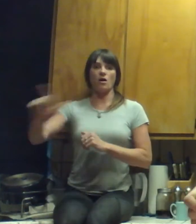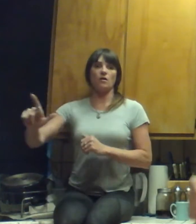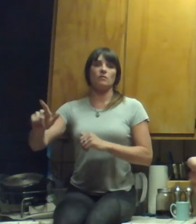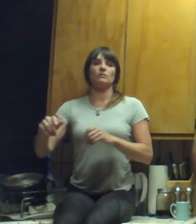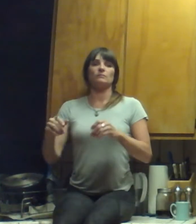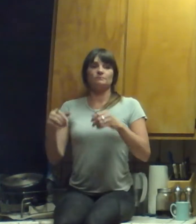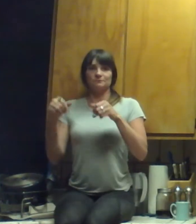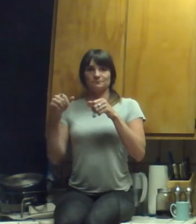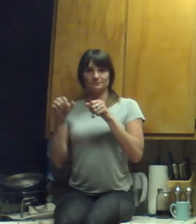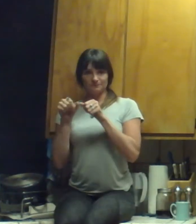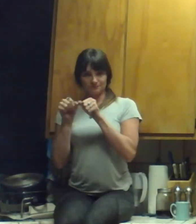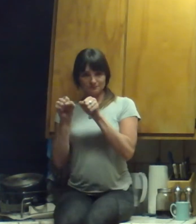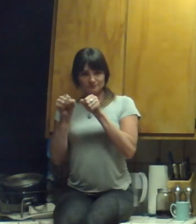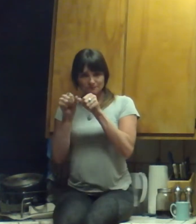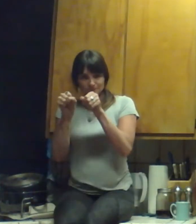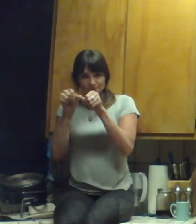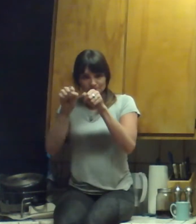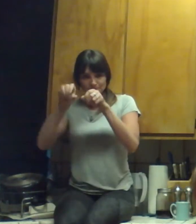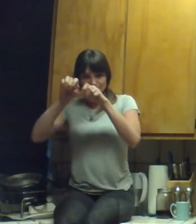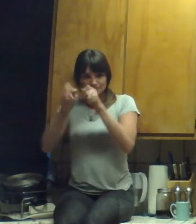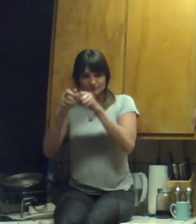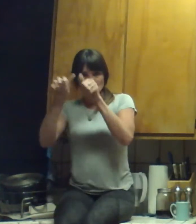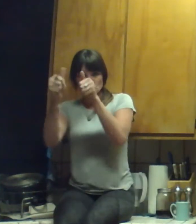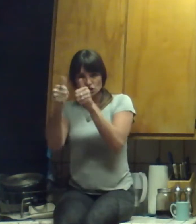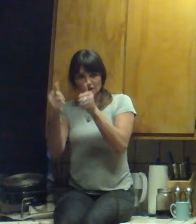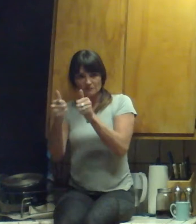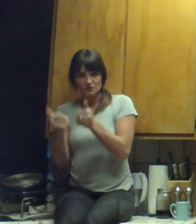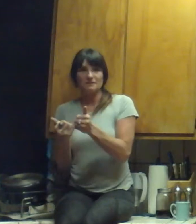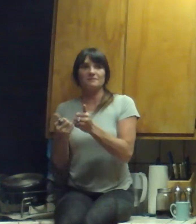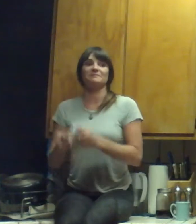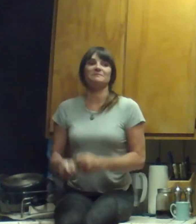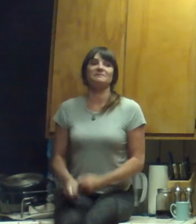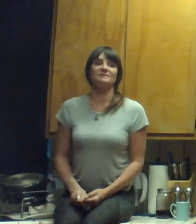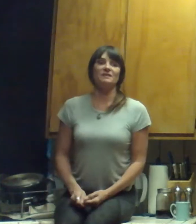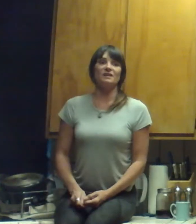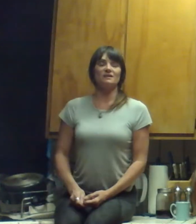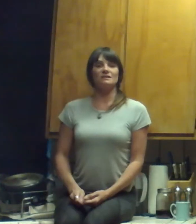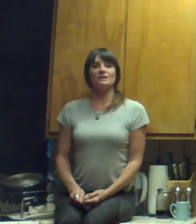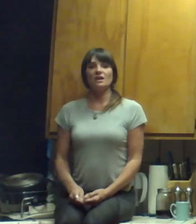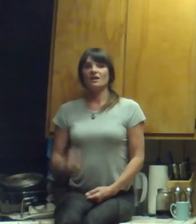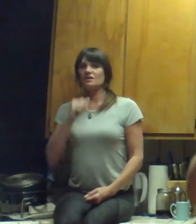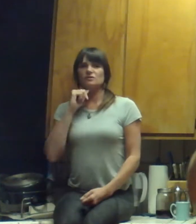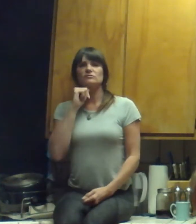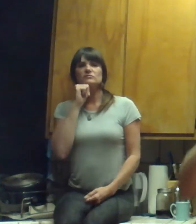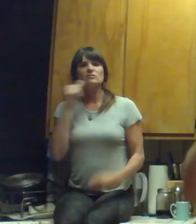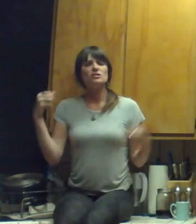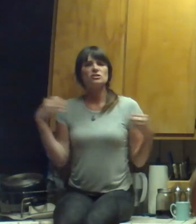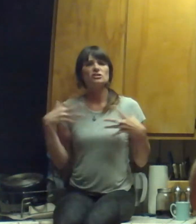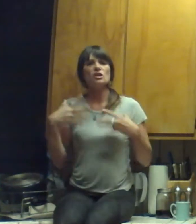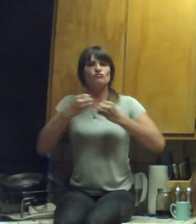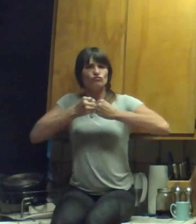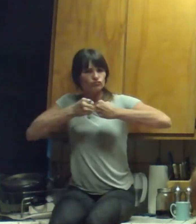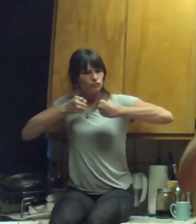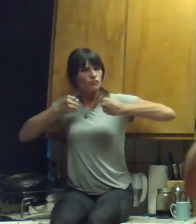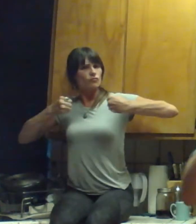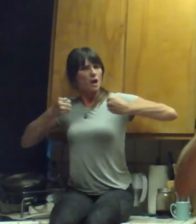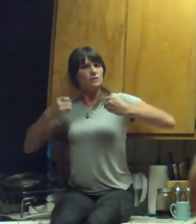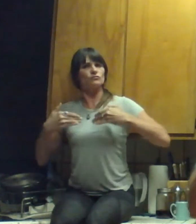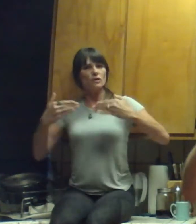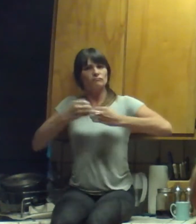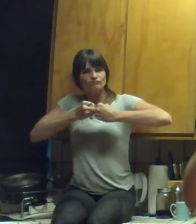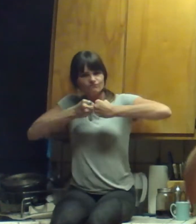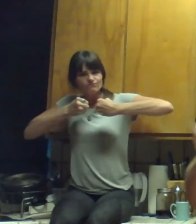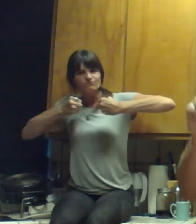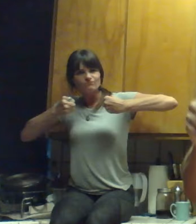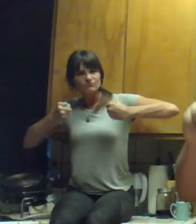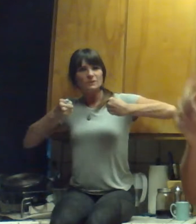Put it in my little tray. Keep doing it. Don't be afraid to try to stretch it out a little bit. You know, you want to make it so you got a nice